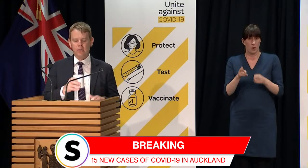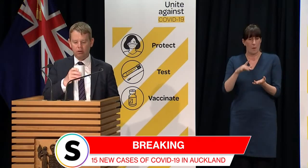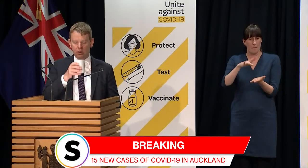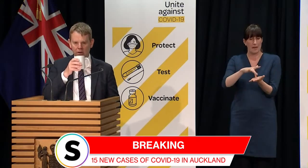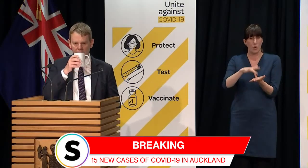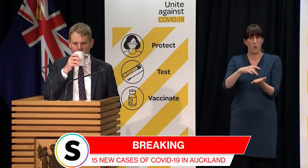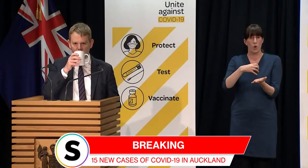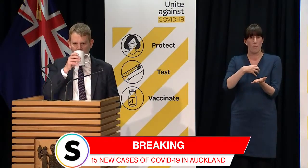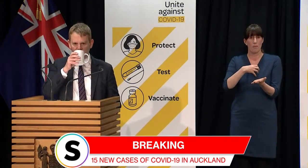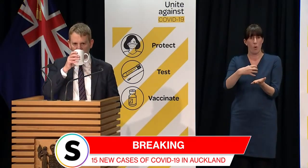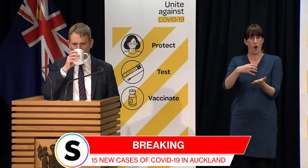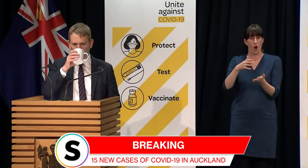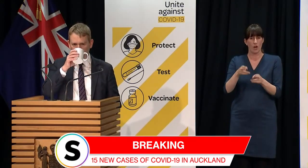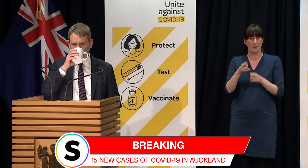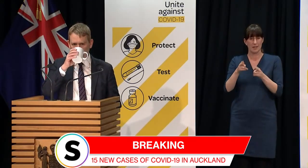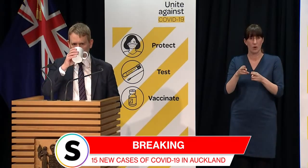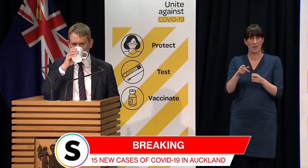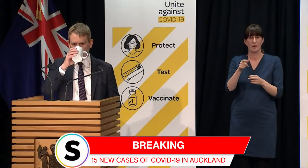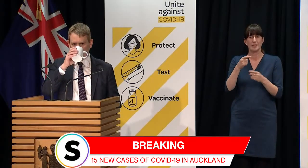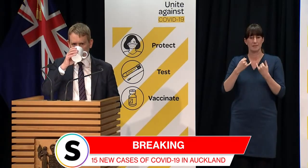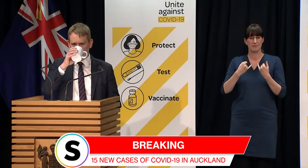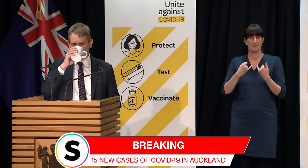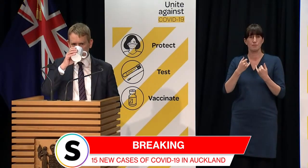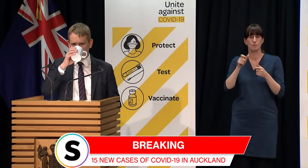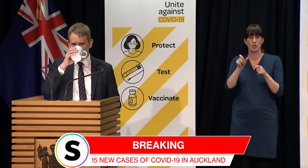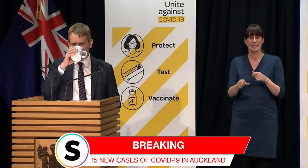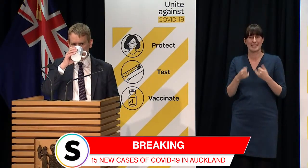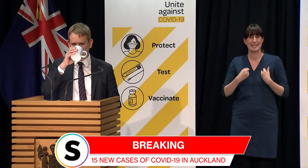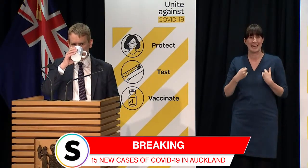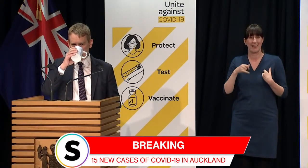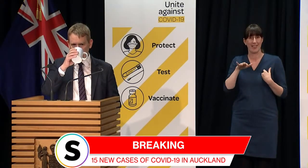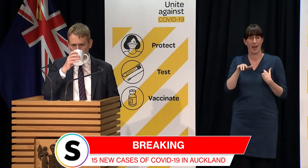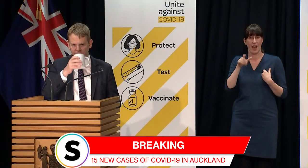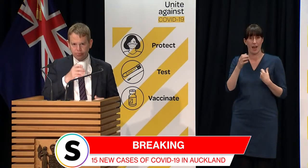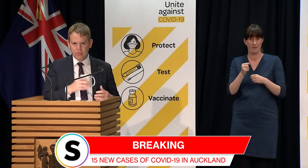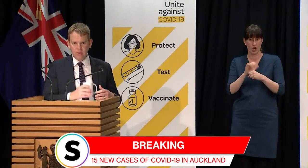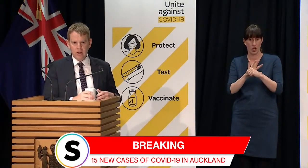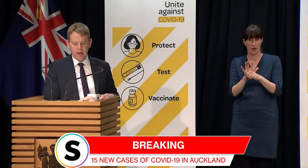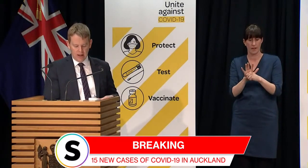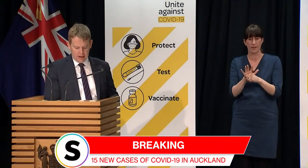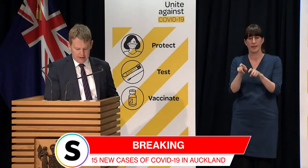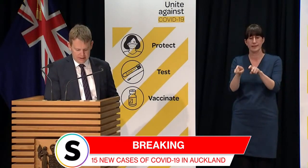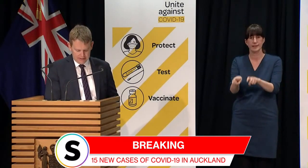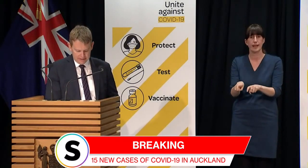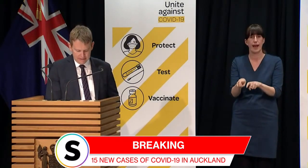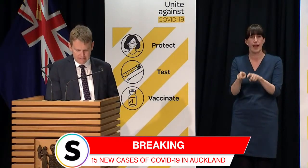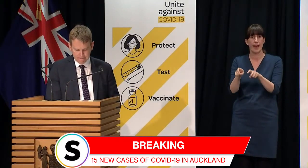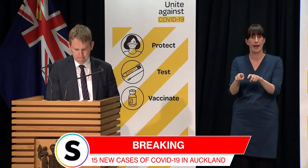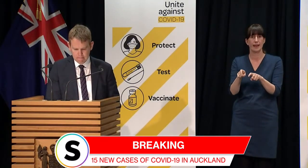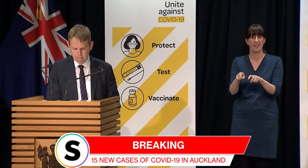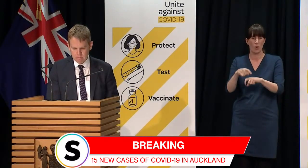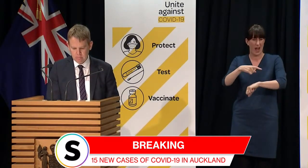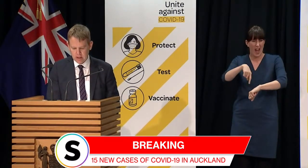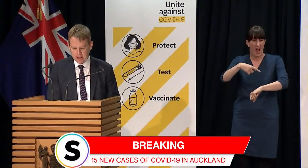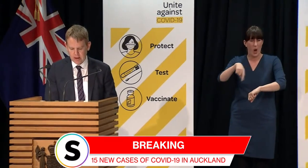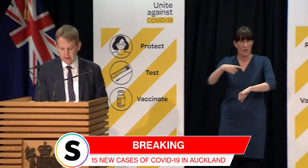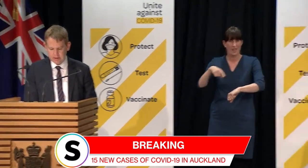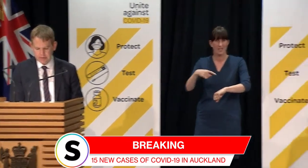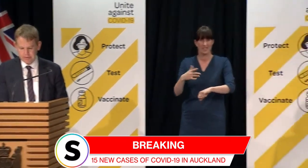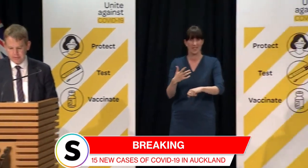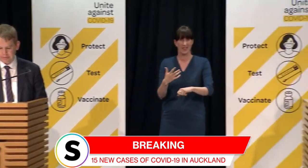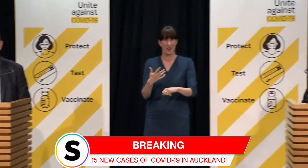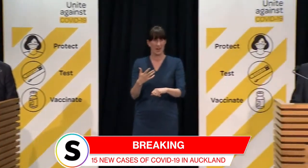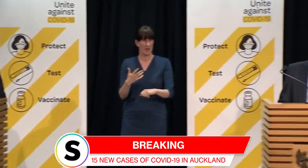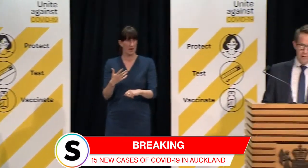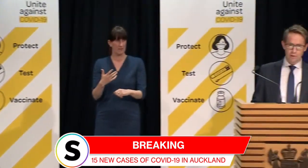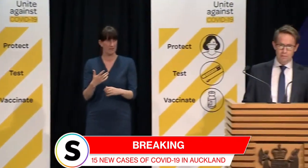positive test, he was left in the room with the other patients for an hour and 20 minutes. Was that negligence? Oh, the timeline was actually